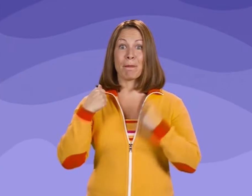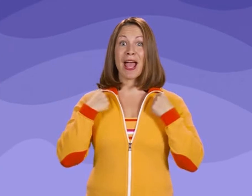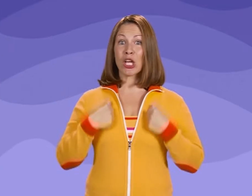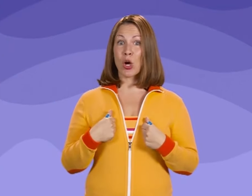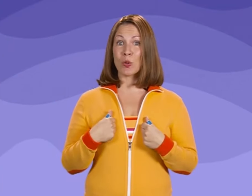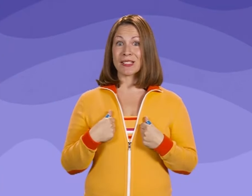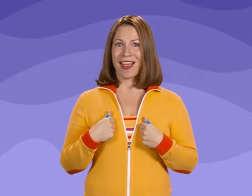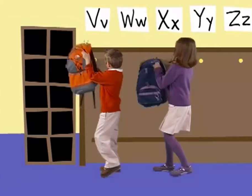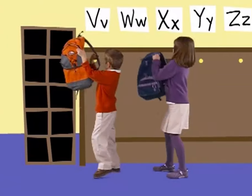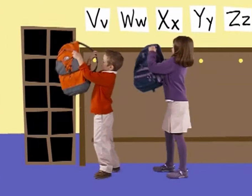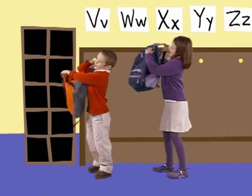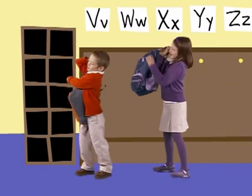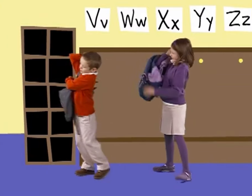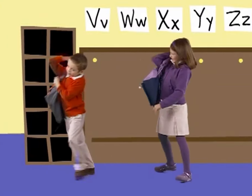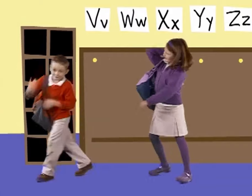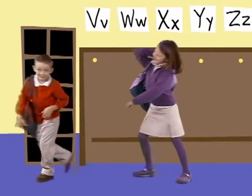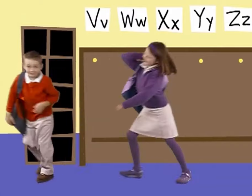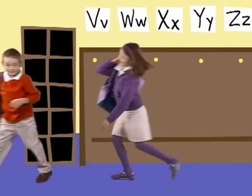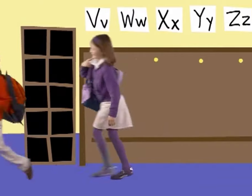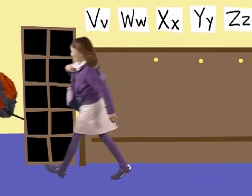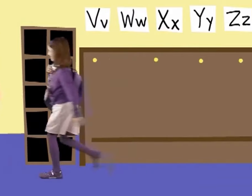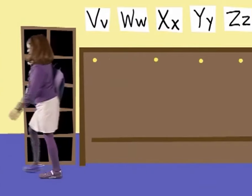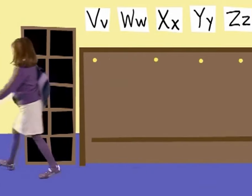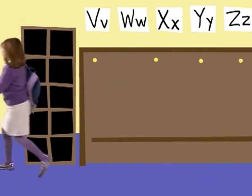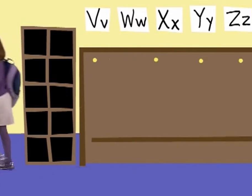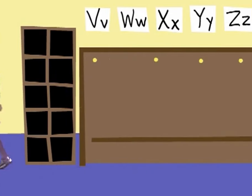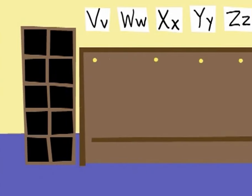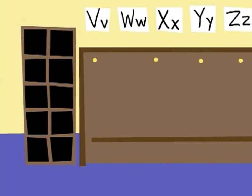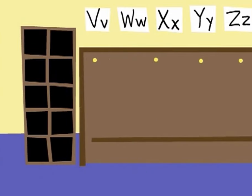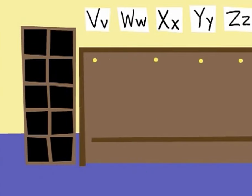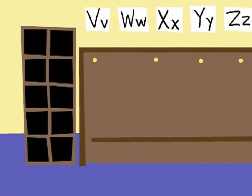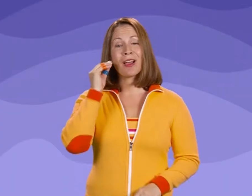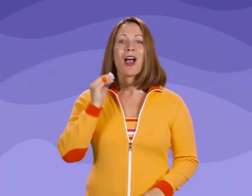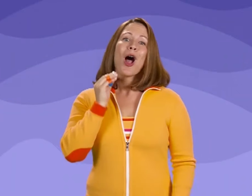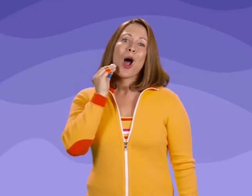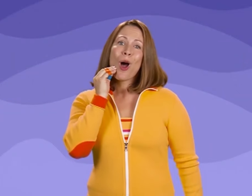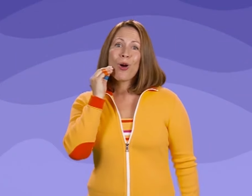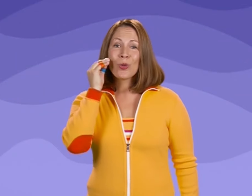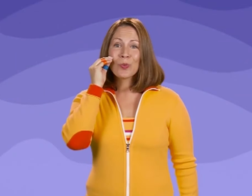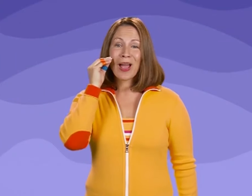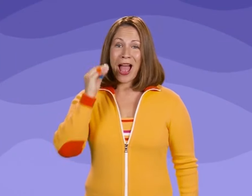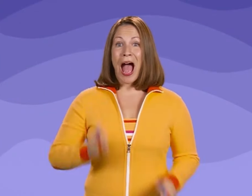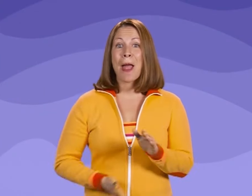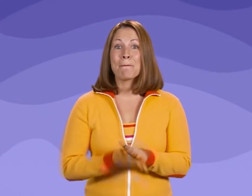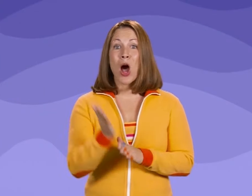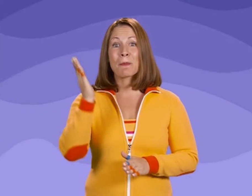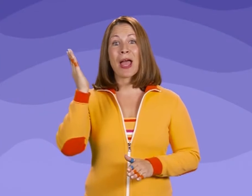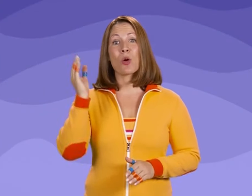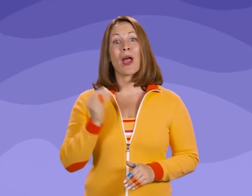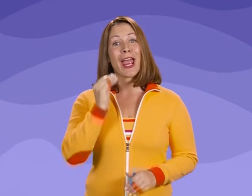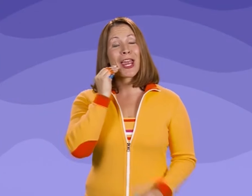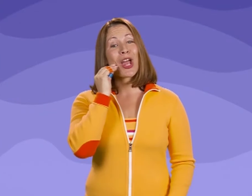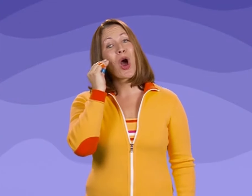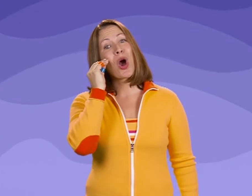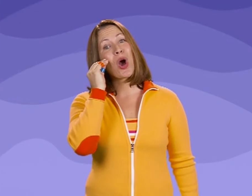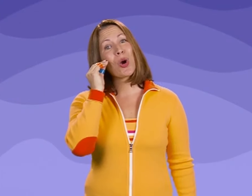my coat and my backpack, going home. Home, I'm on my way home. I'll